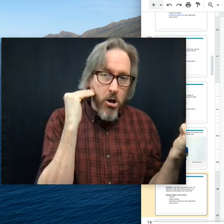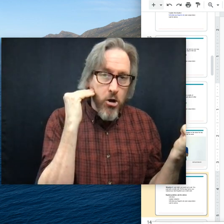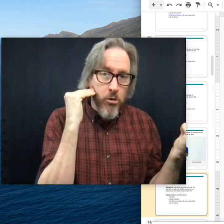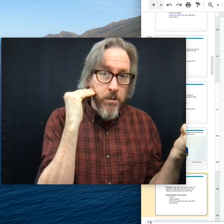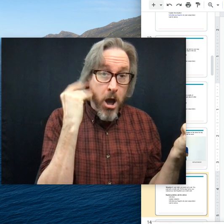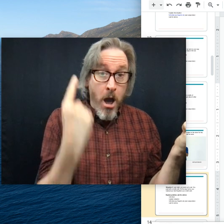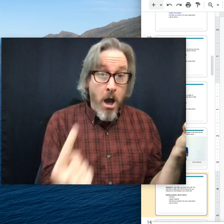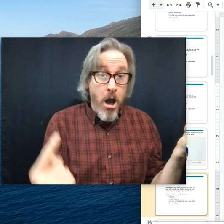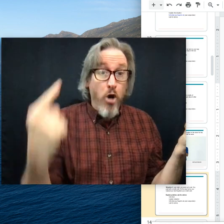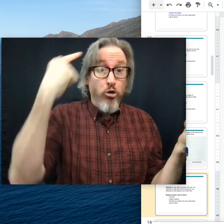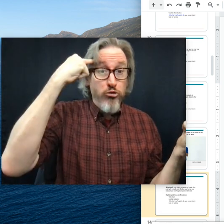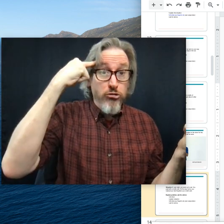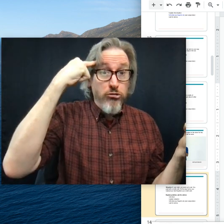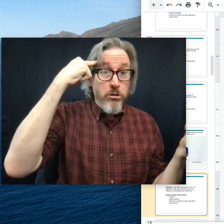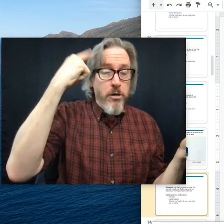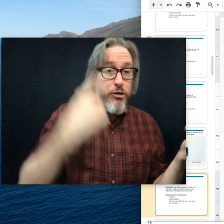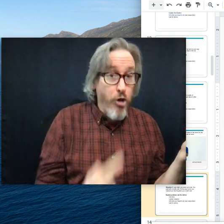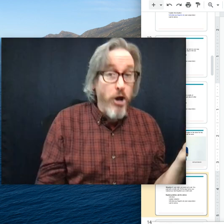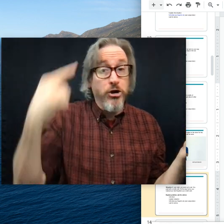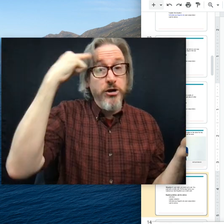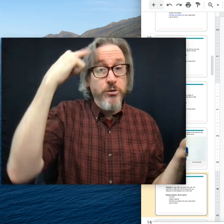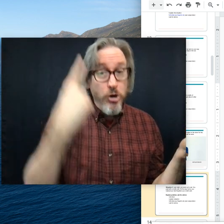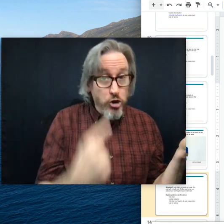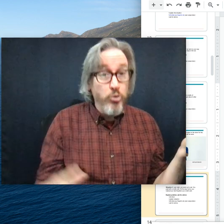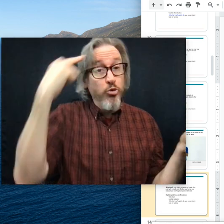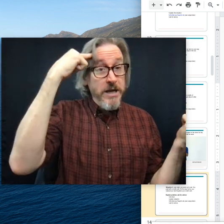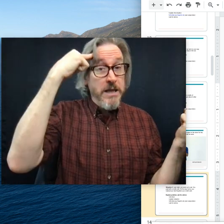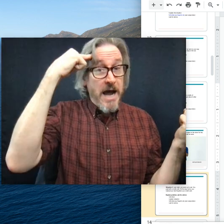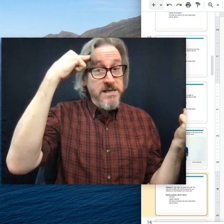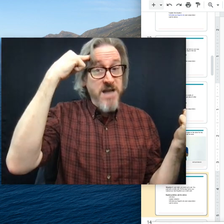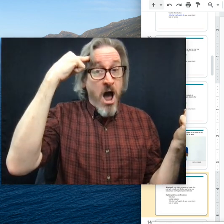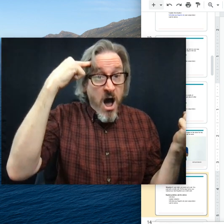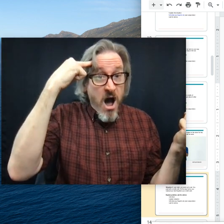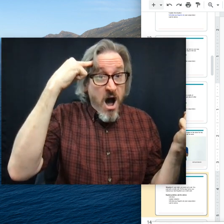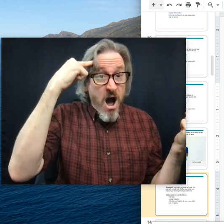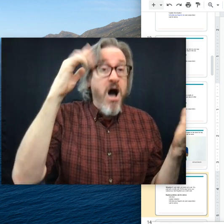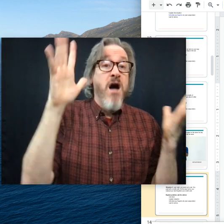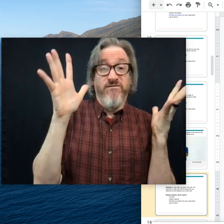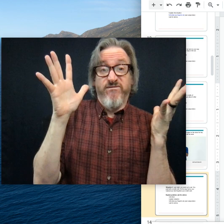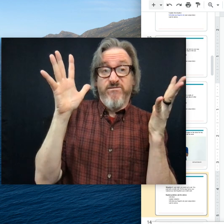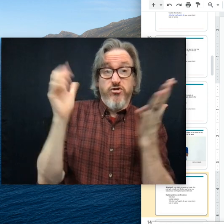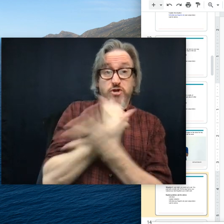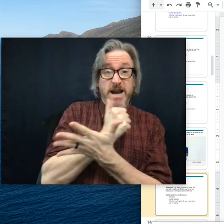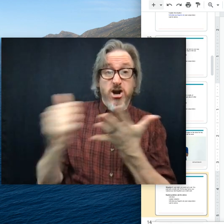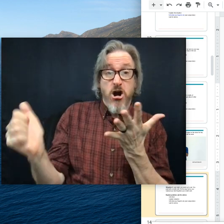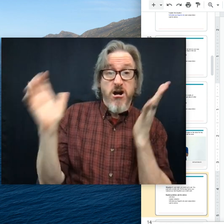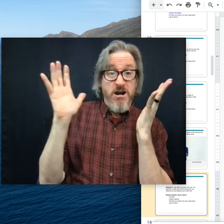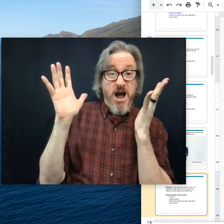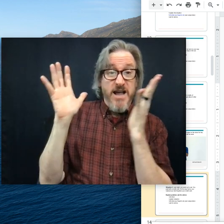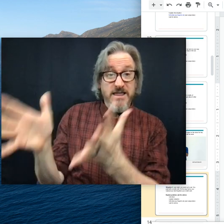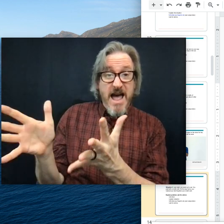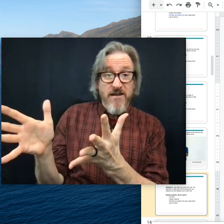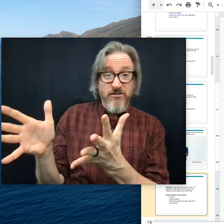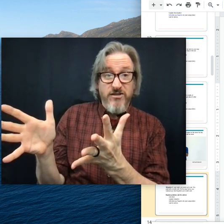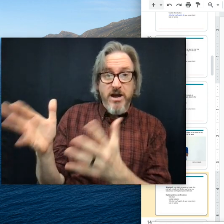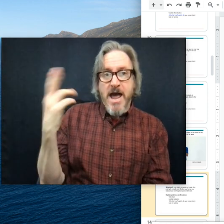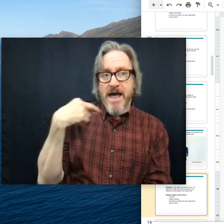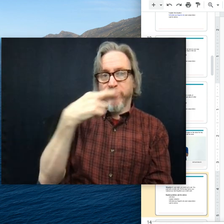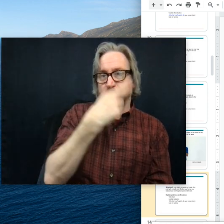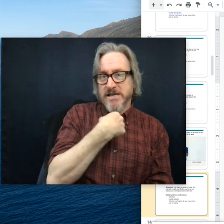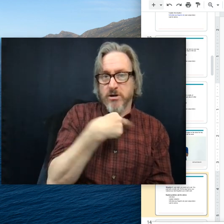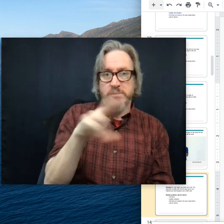Driving home, thought occurred to you. You realized, credit card I